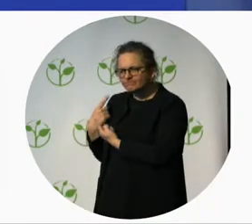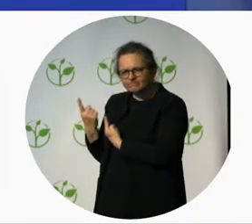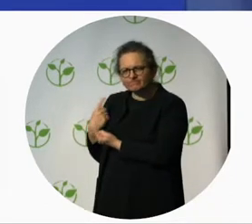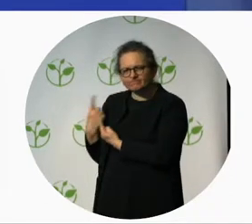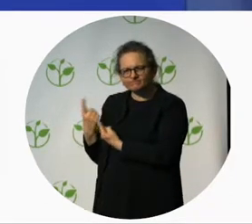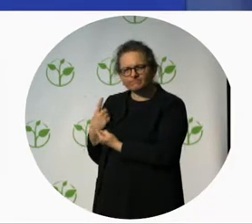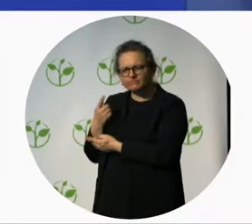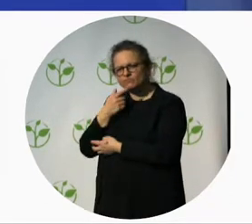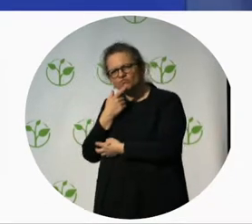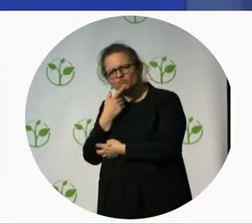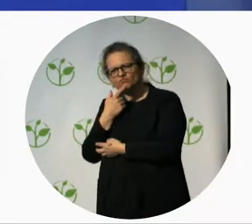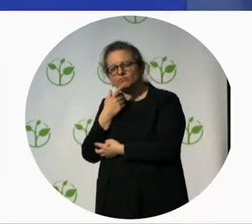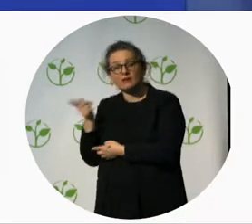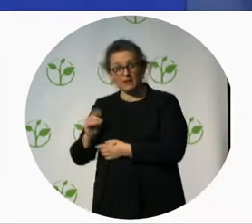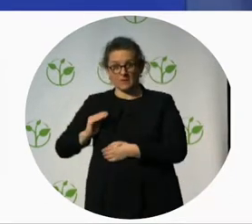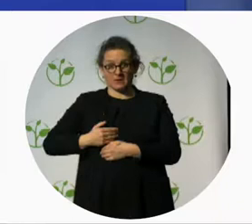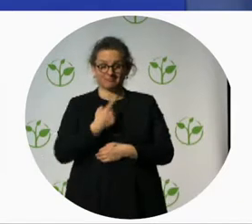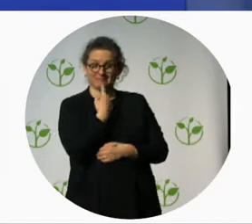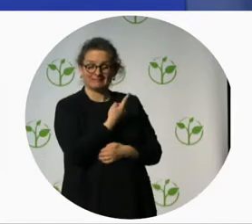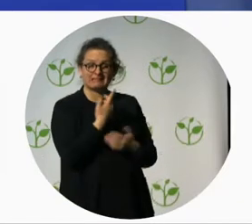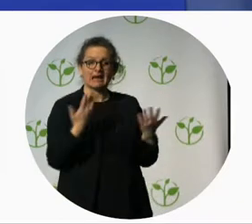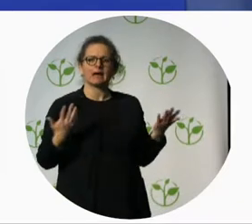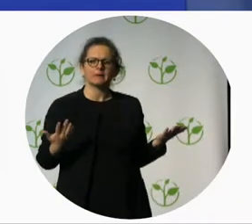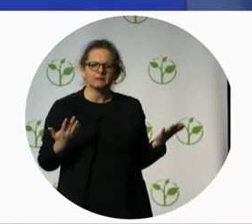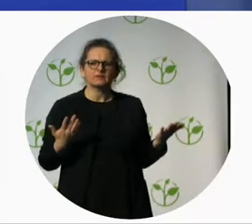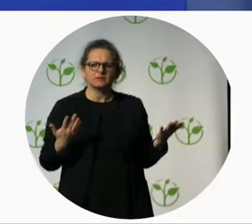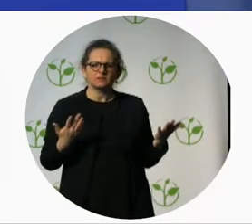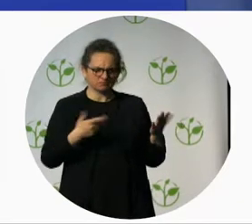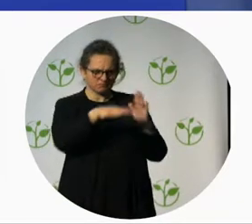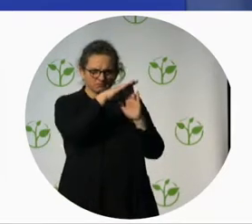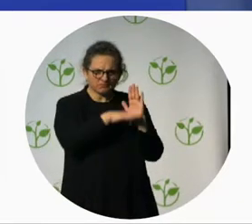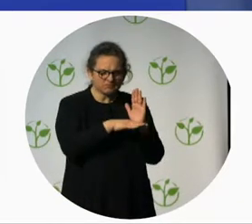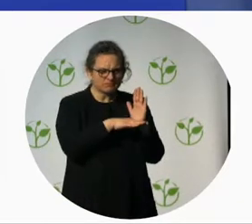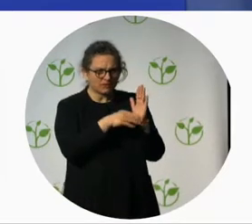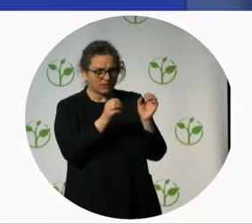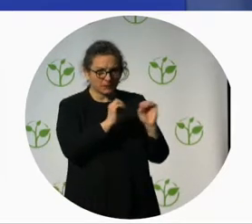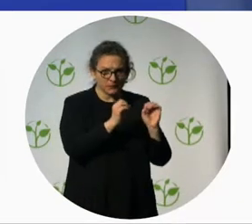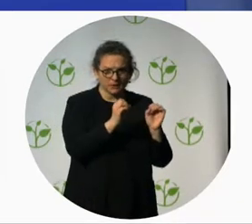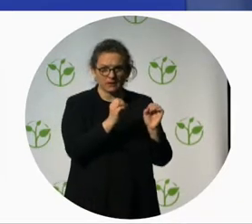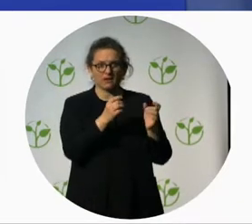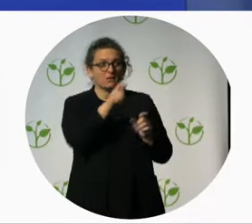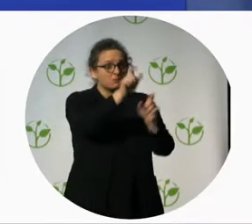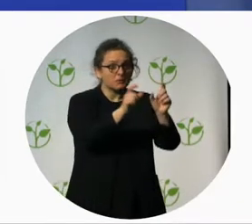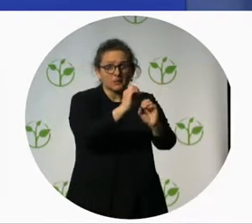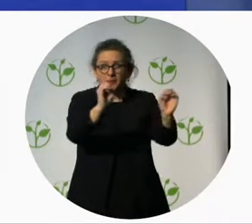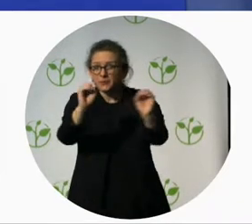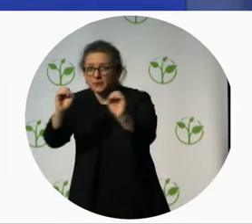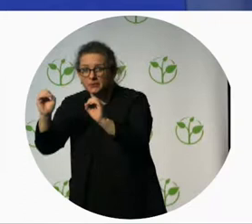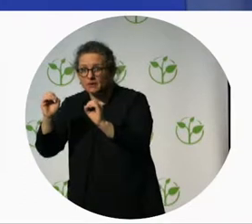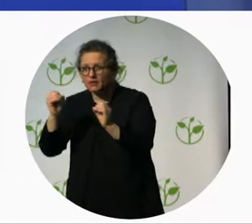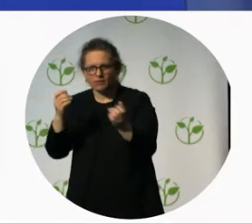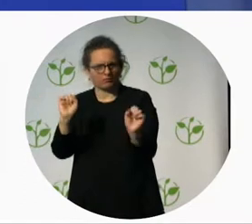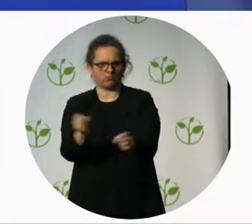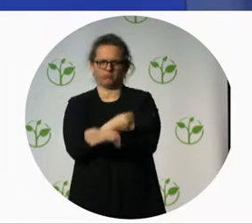incorrect to be against disability. So this will be a very easy issue. You know, people will sit down, they will recognize